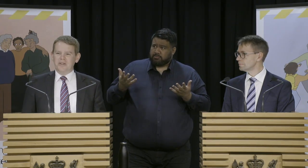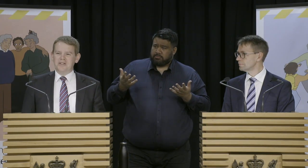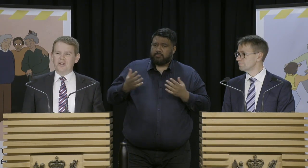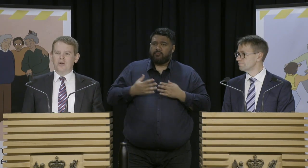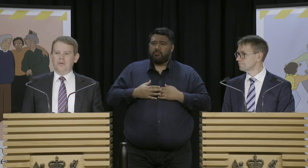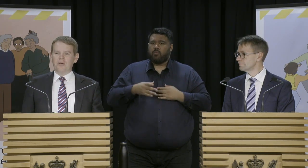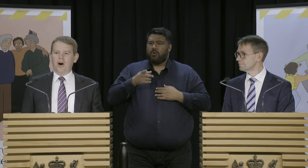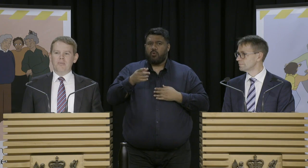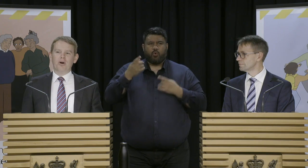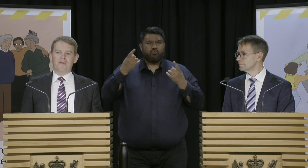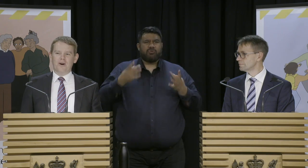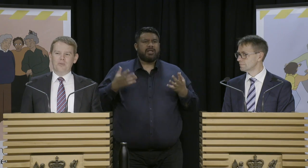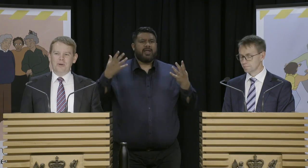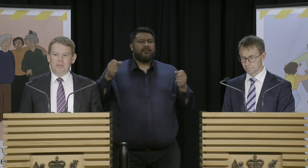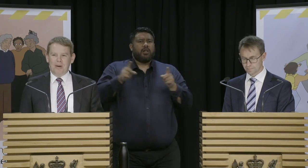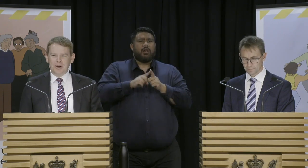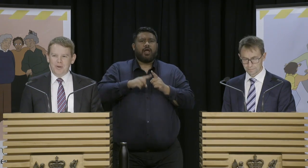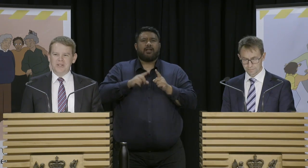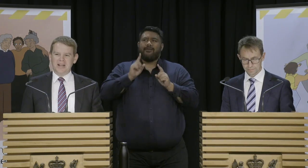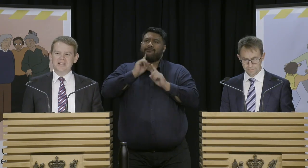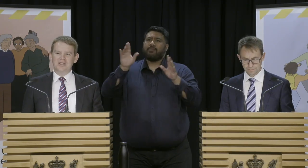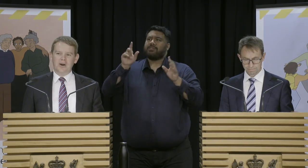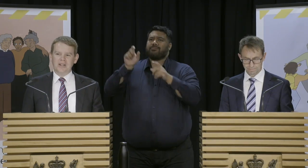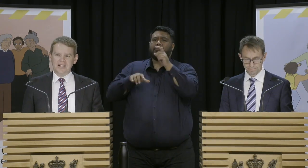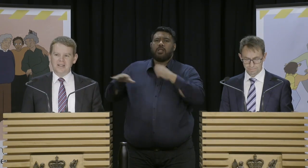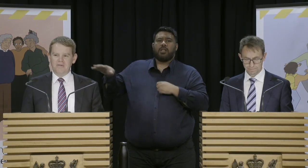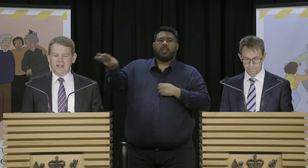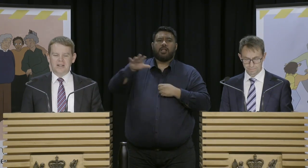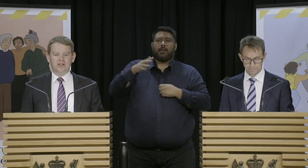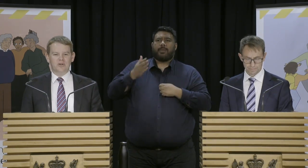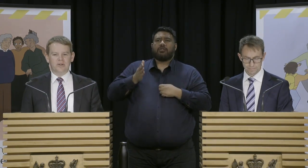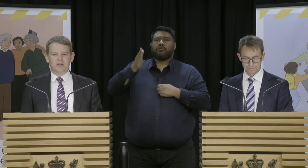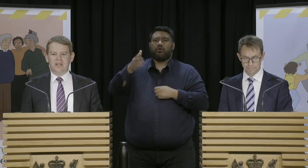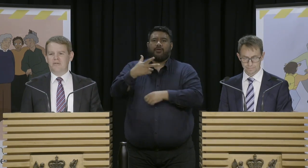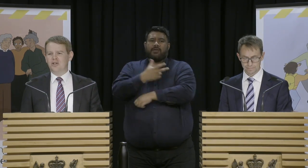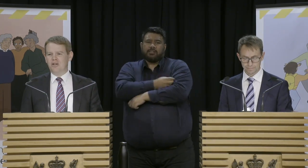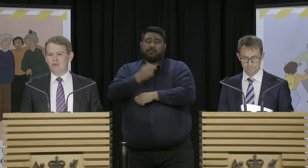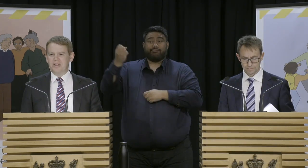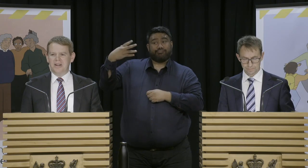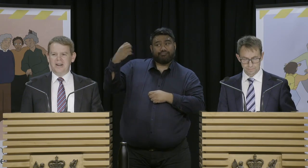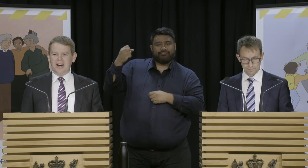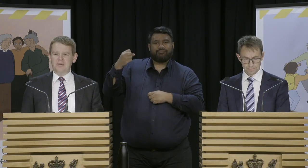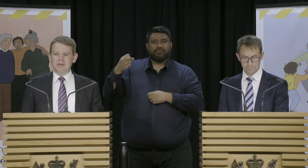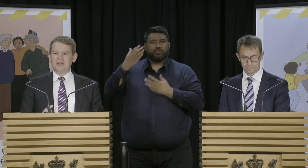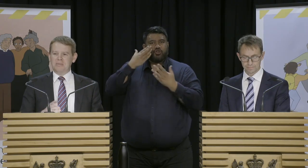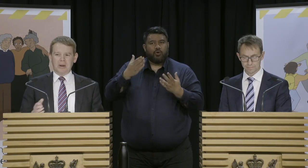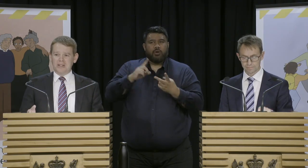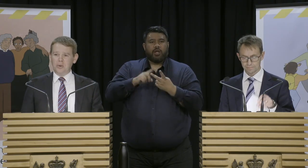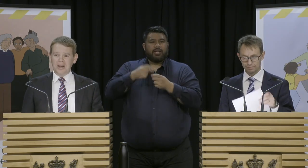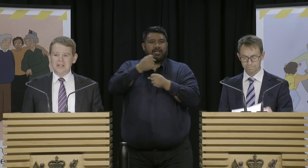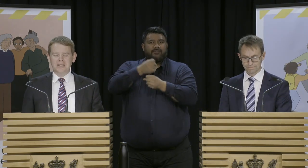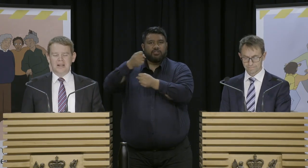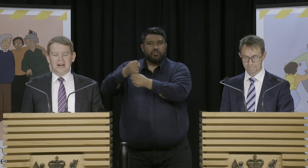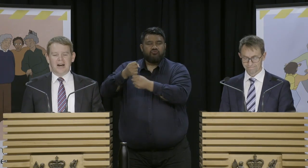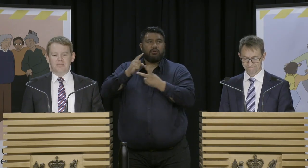examples of this, of high-profile, public personalities going and getting their vaccinations, whether it's the Governor-General, the